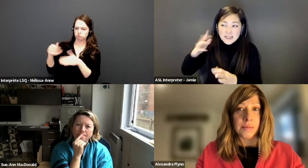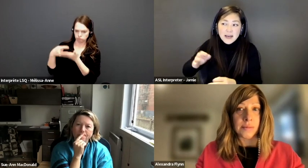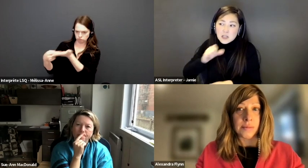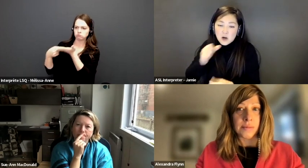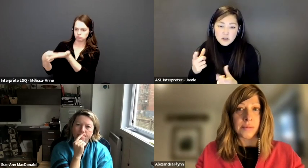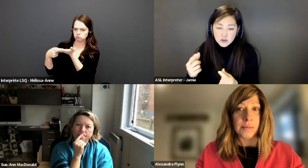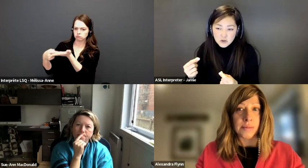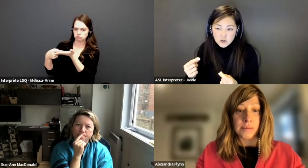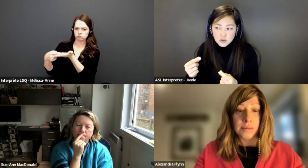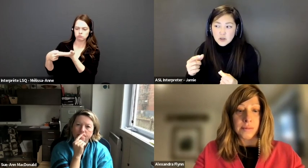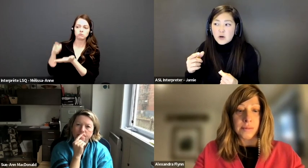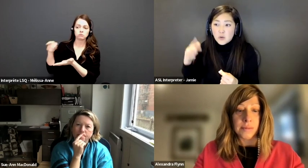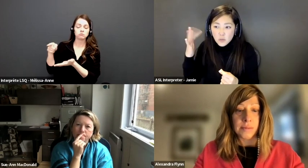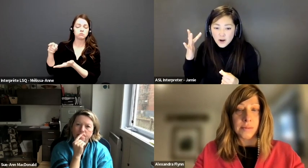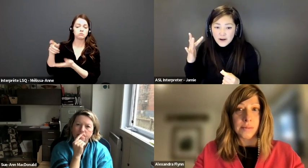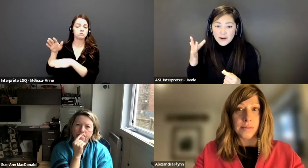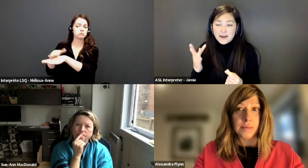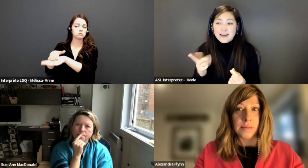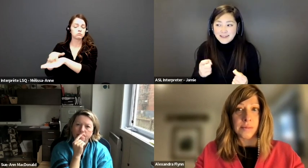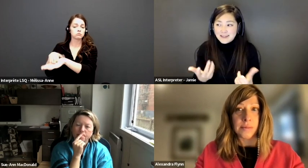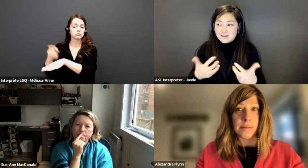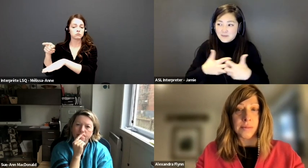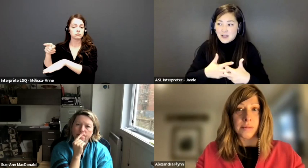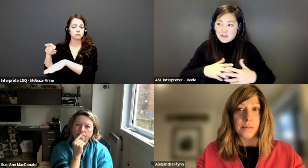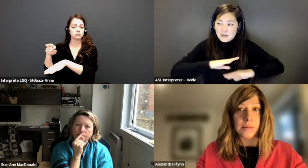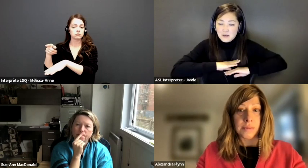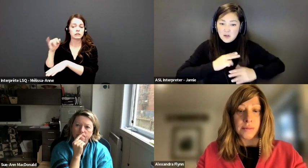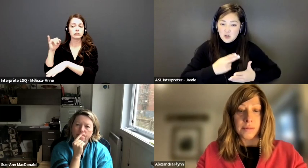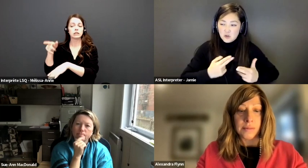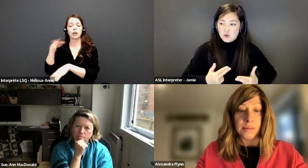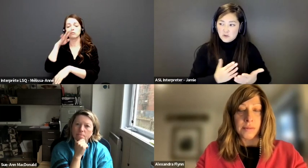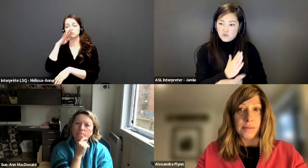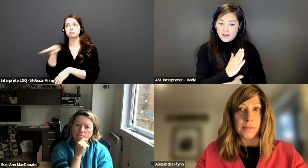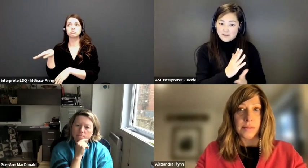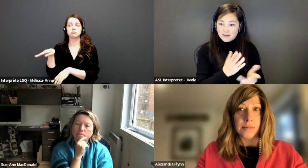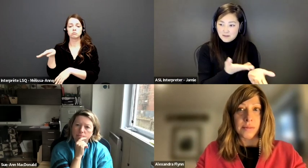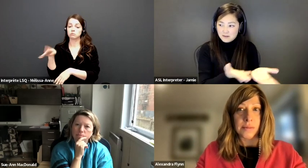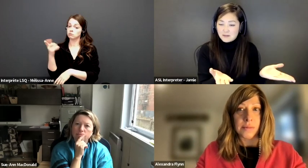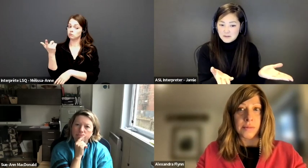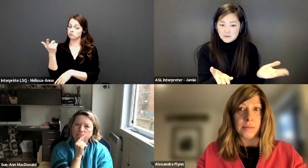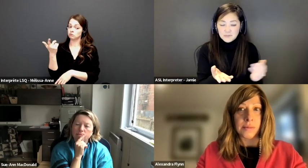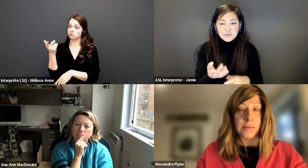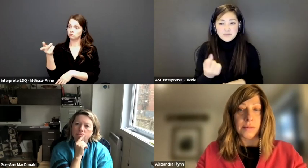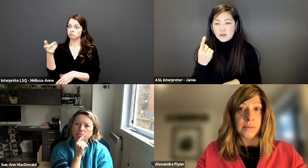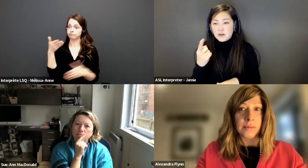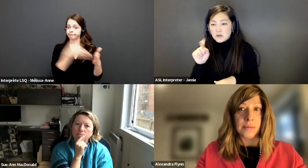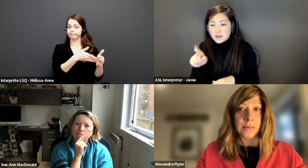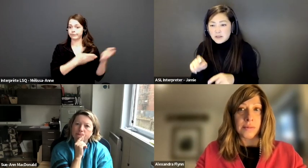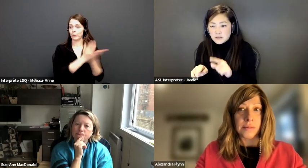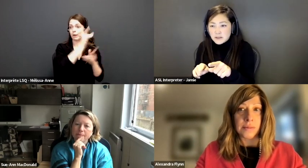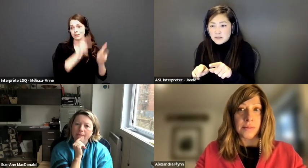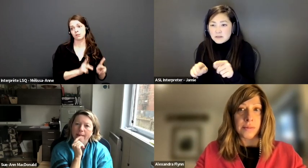for human rights reasons. The second point, I'm just addressing one of the earlier questions in there. It has to do